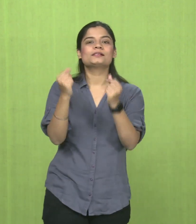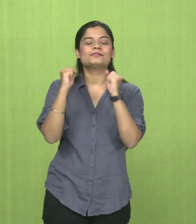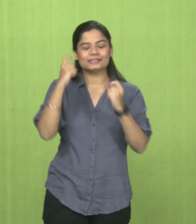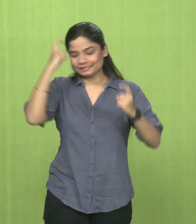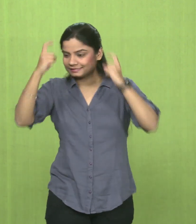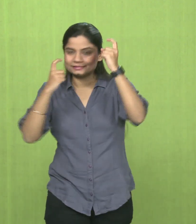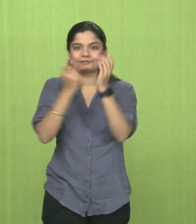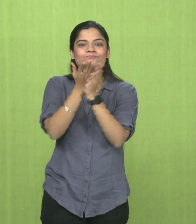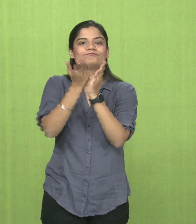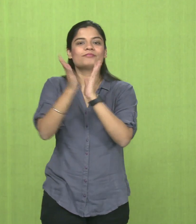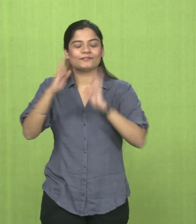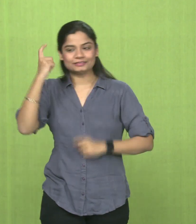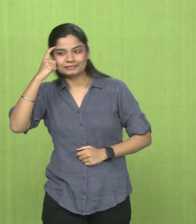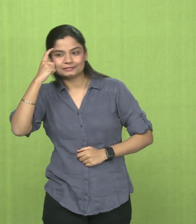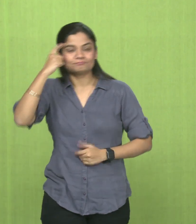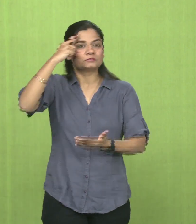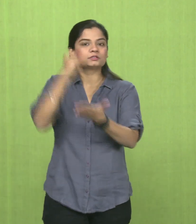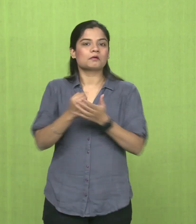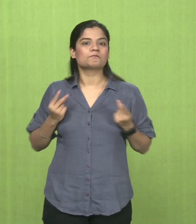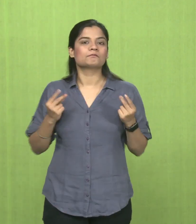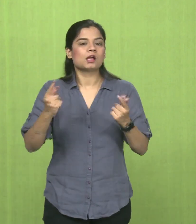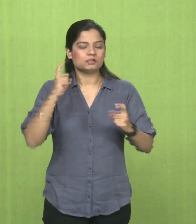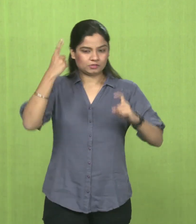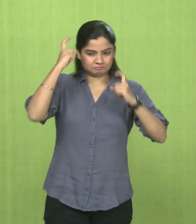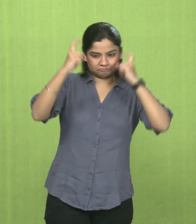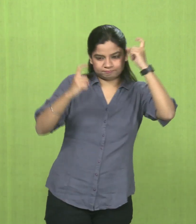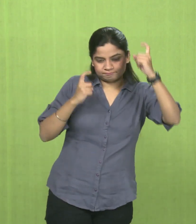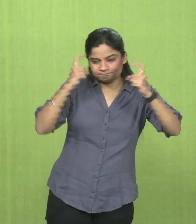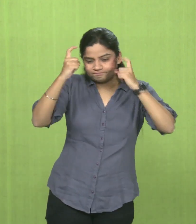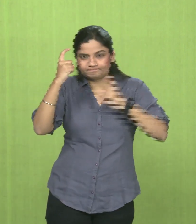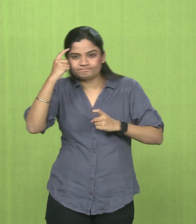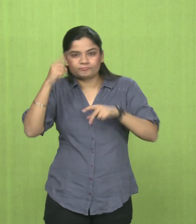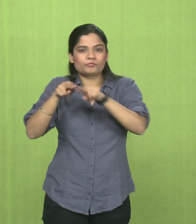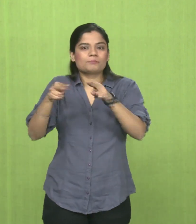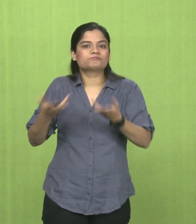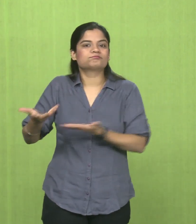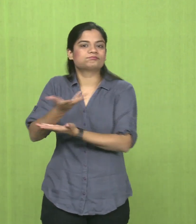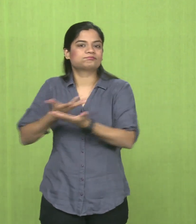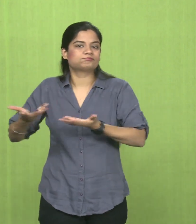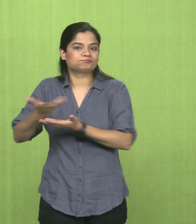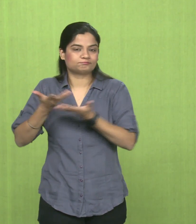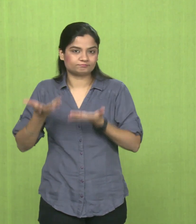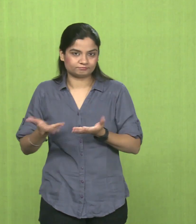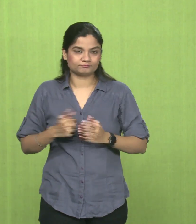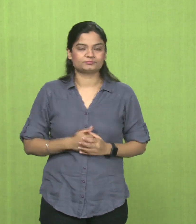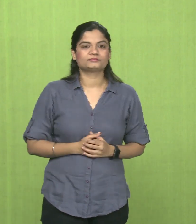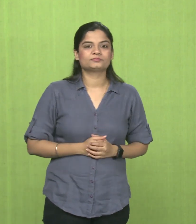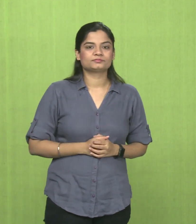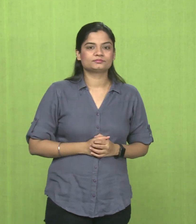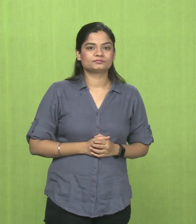house. Rent, paying smaller amount of rent looks easier for him. So he starts thinking. It's important that the